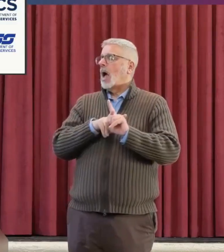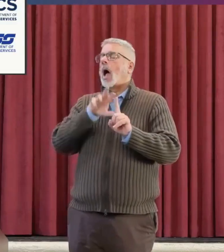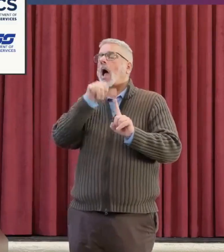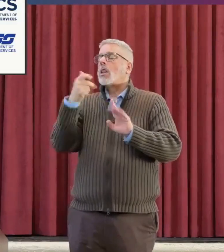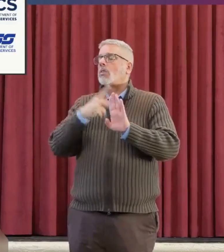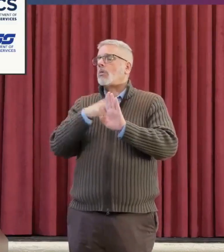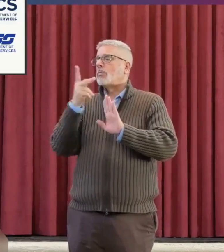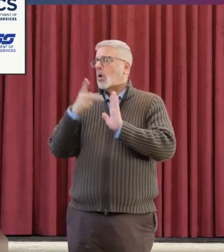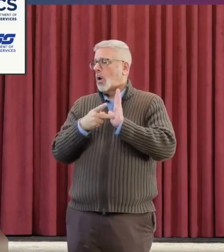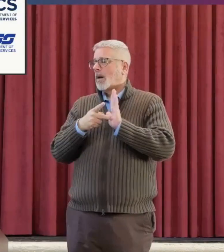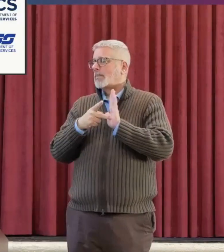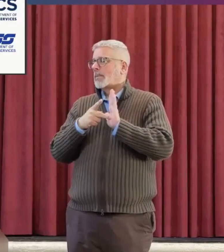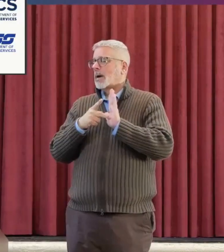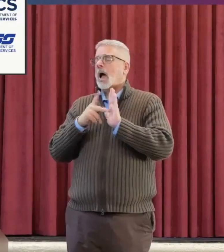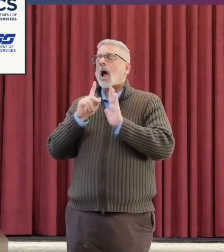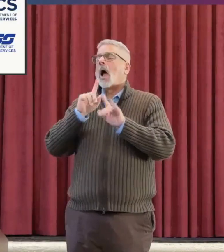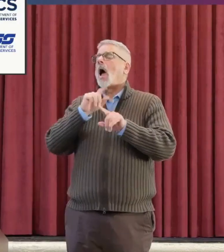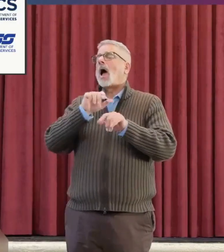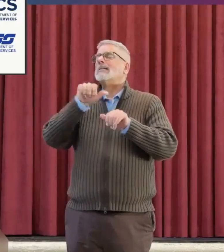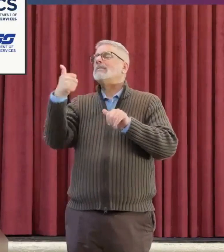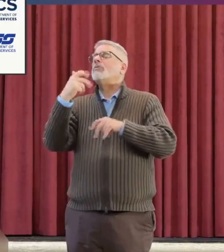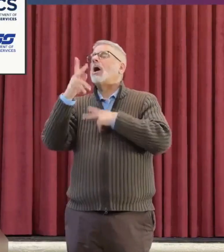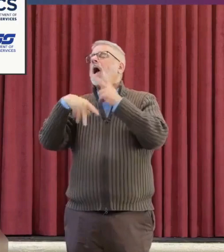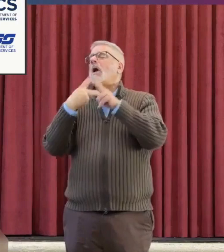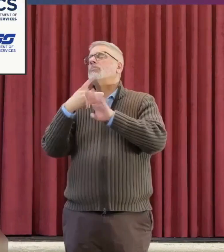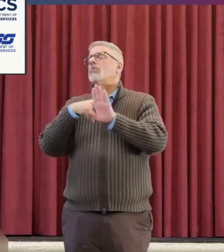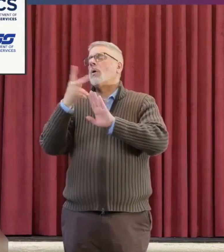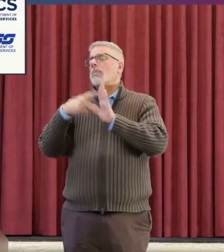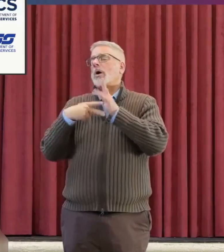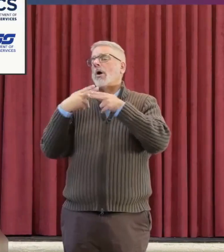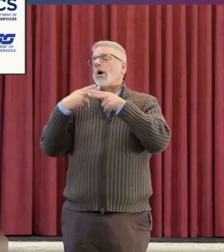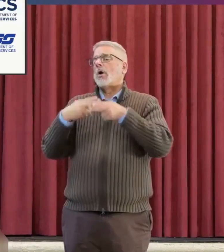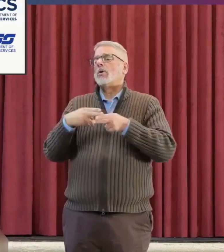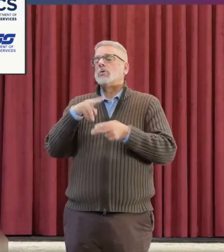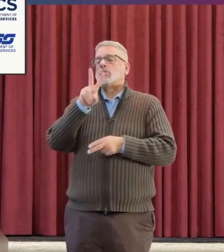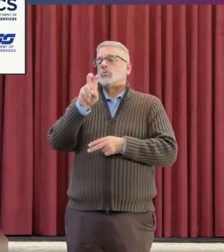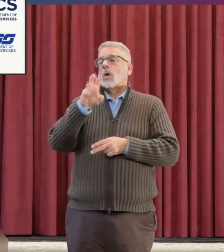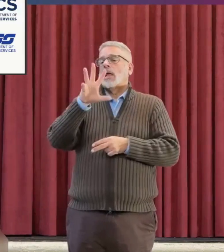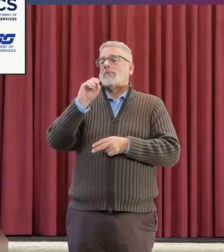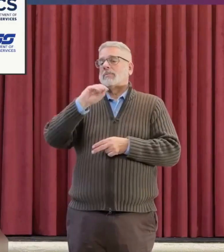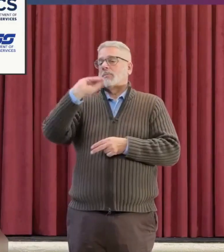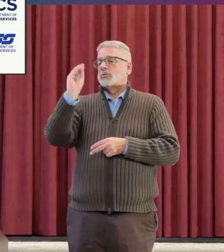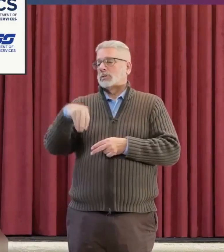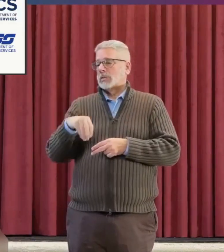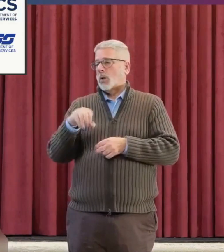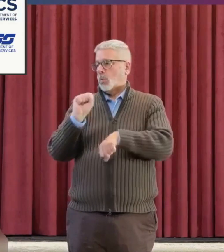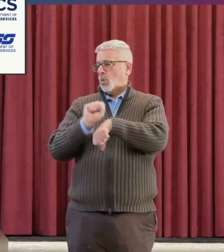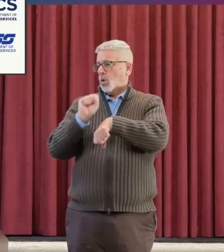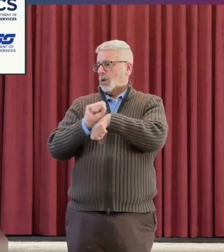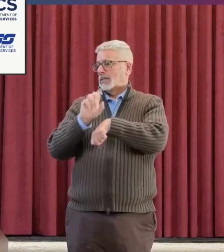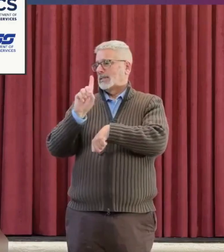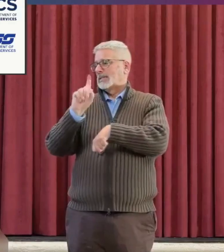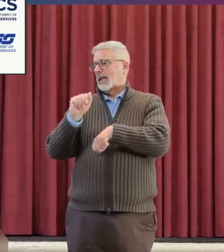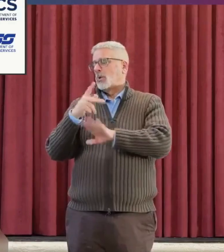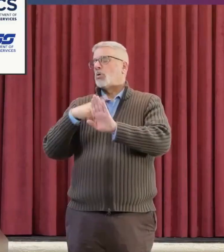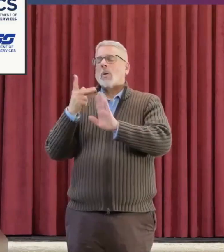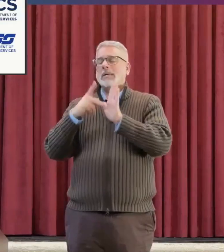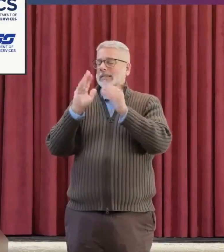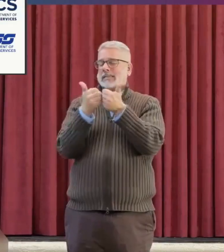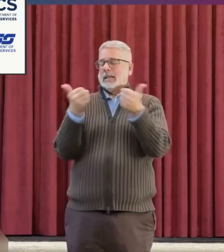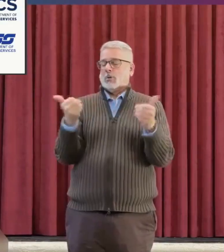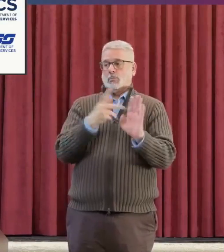another program, another Medi-Cal program. It's called 250% Working Disabled